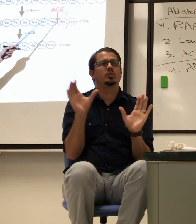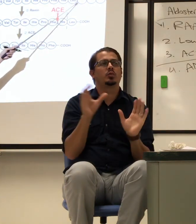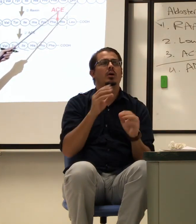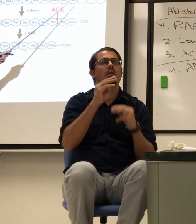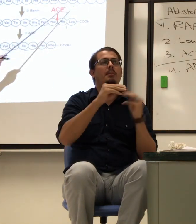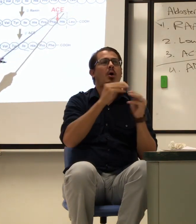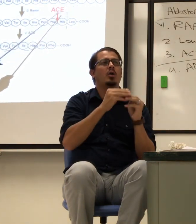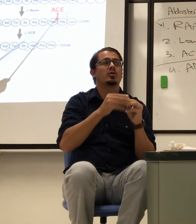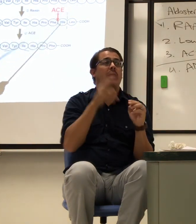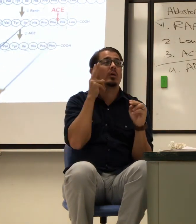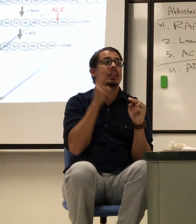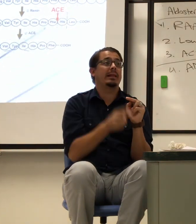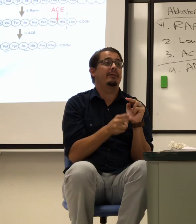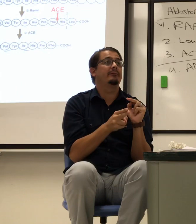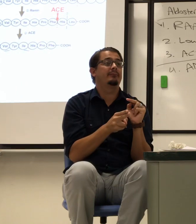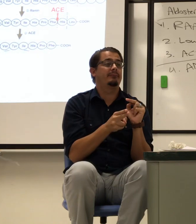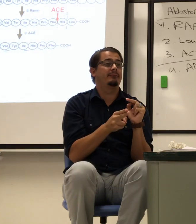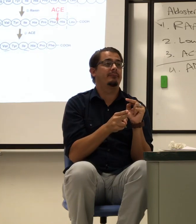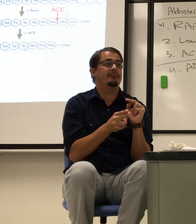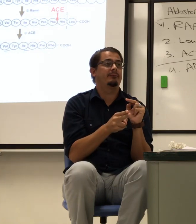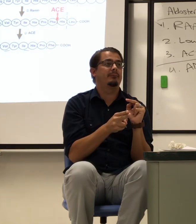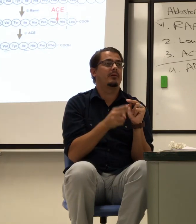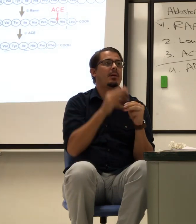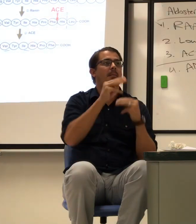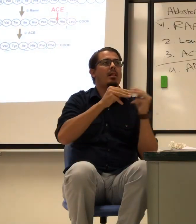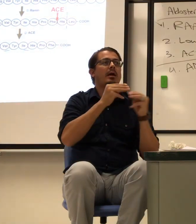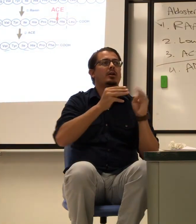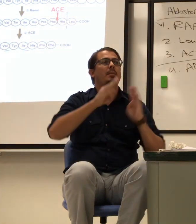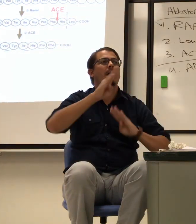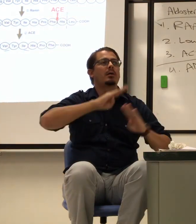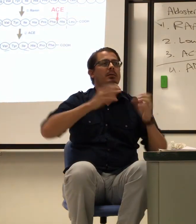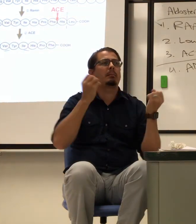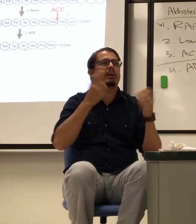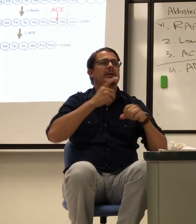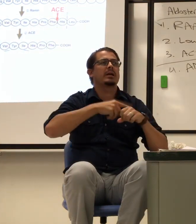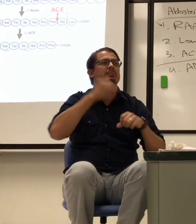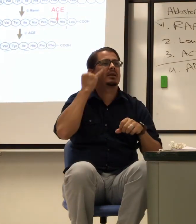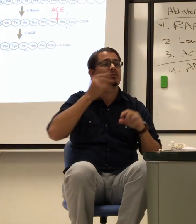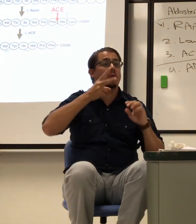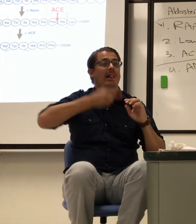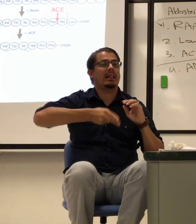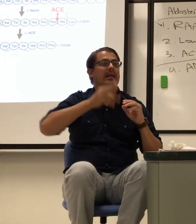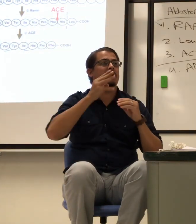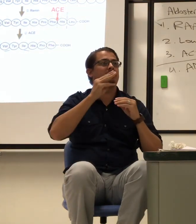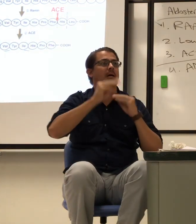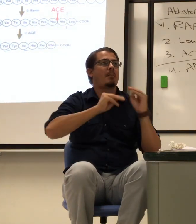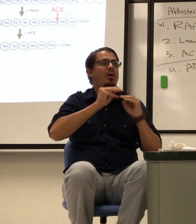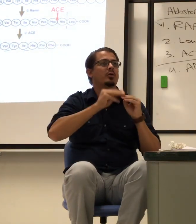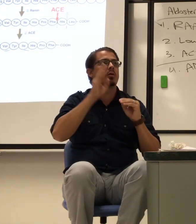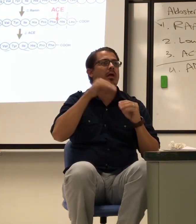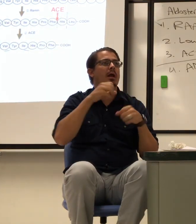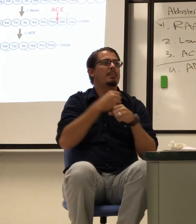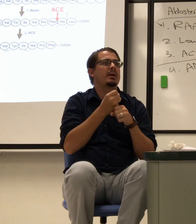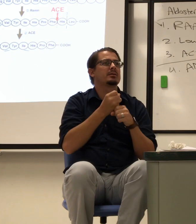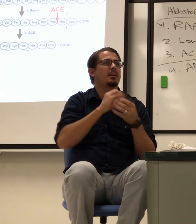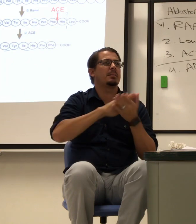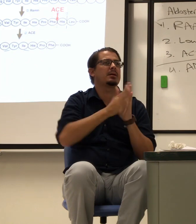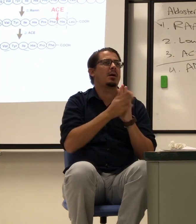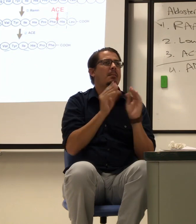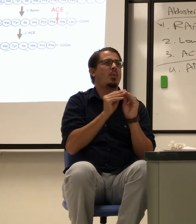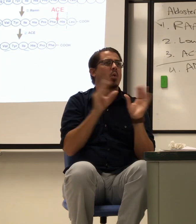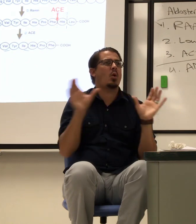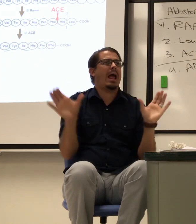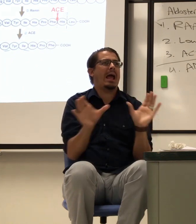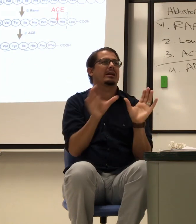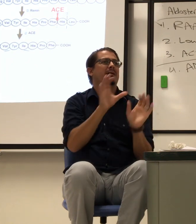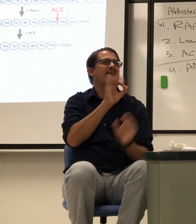that are cleaved, and in molecular biology, a lot of times you cleave molecules, and that kind of makes them into a more active